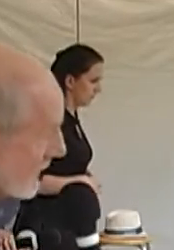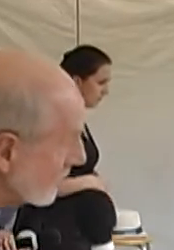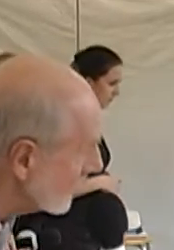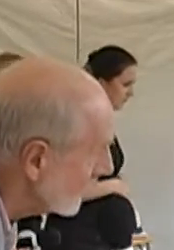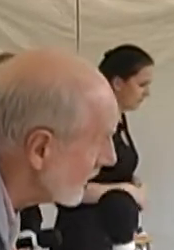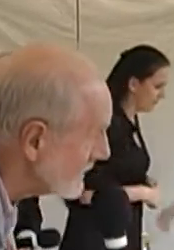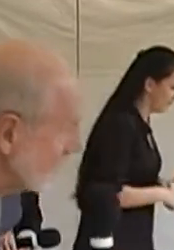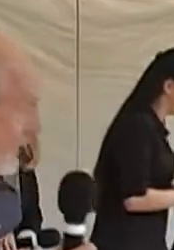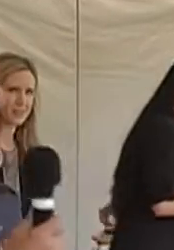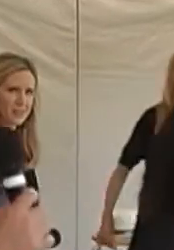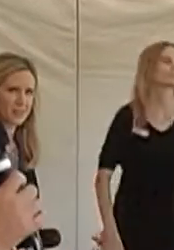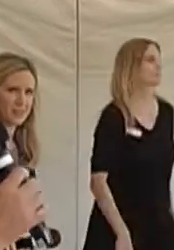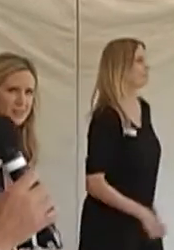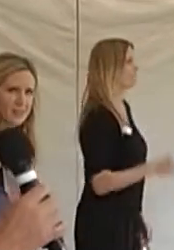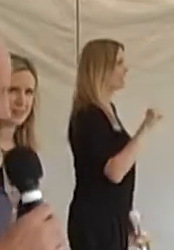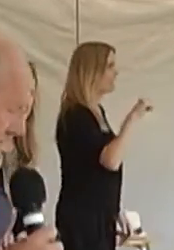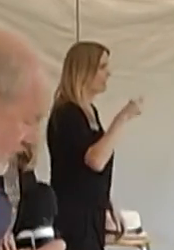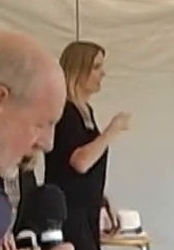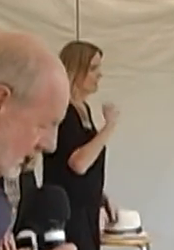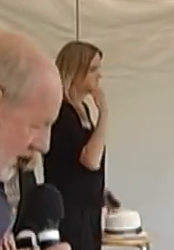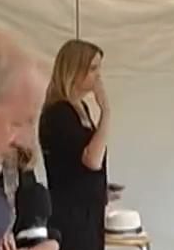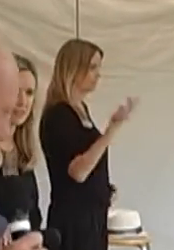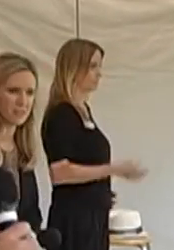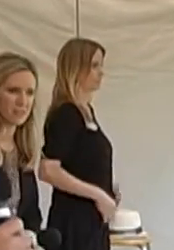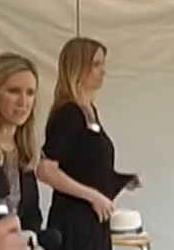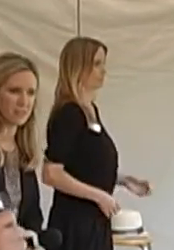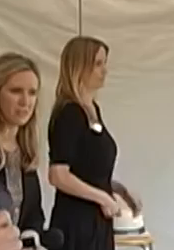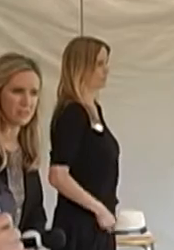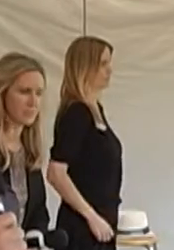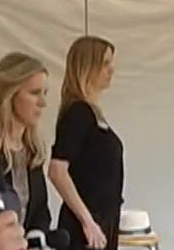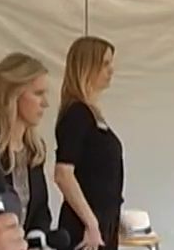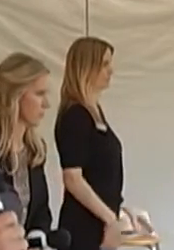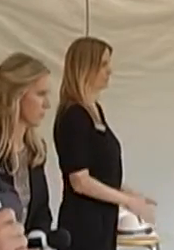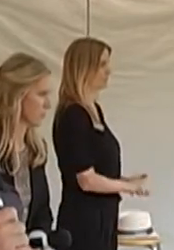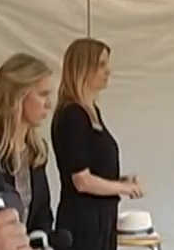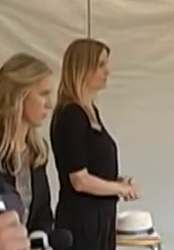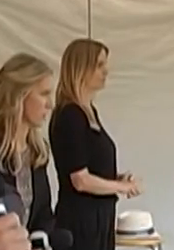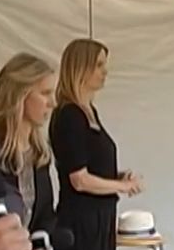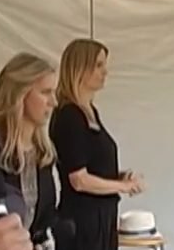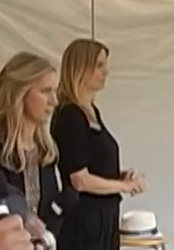Yeah. Yes, I don't know what I actually have to add there.